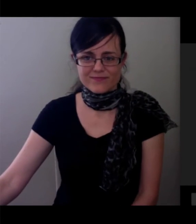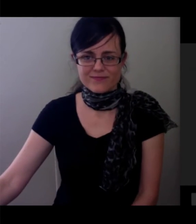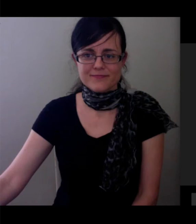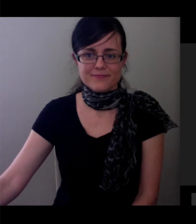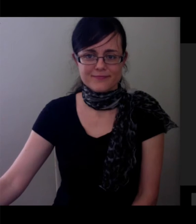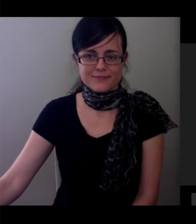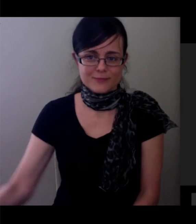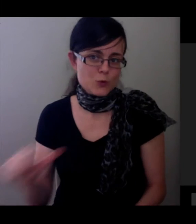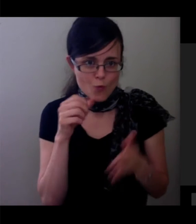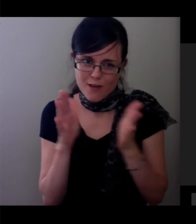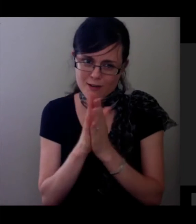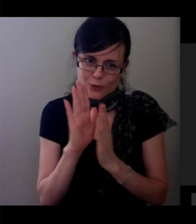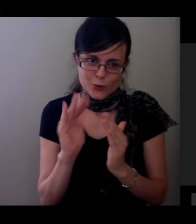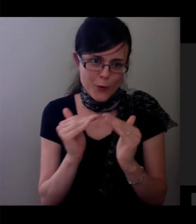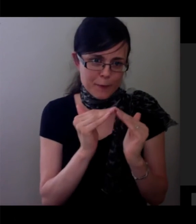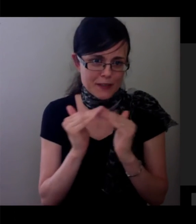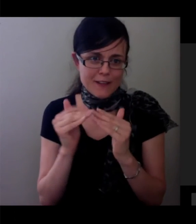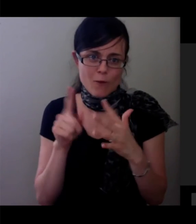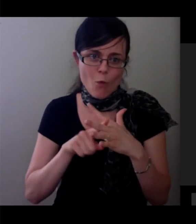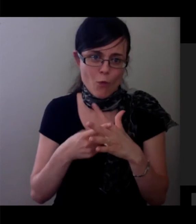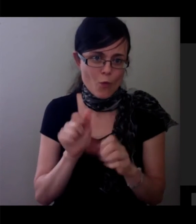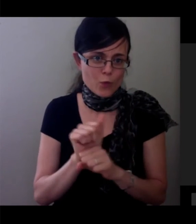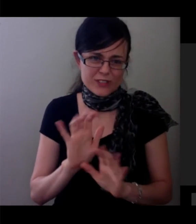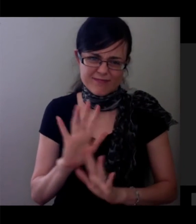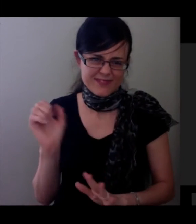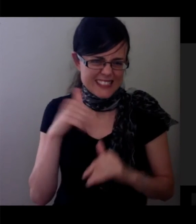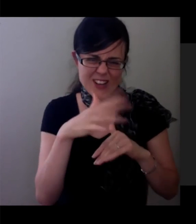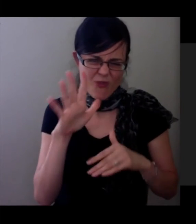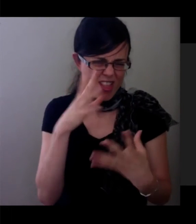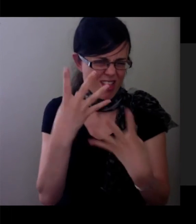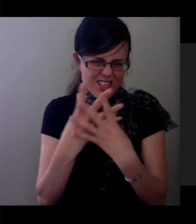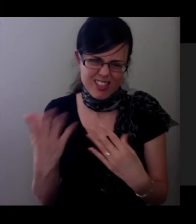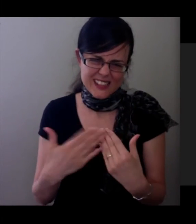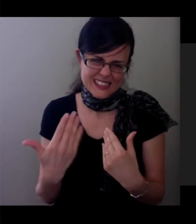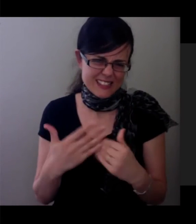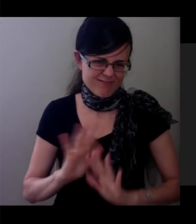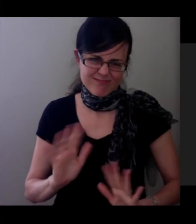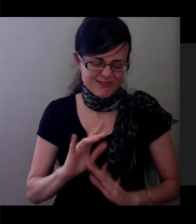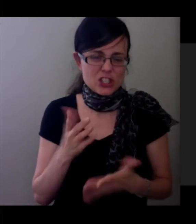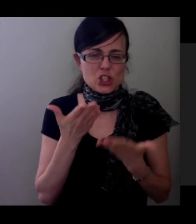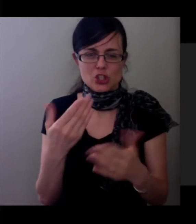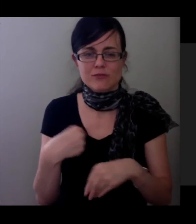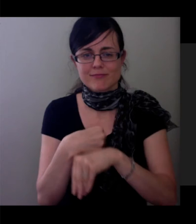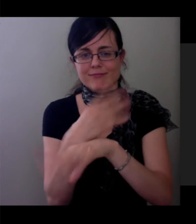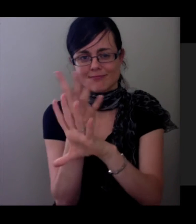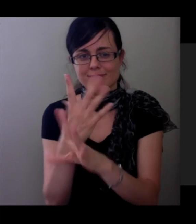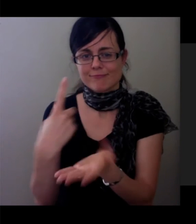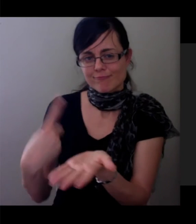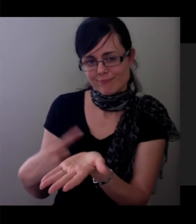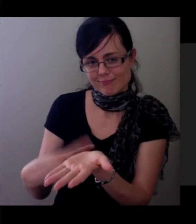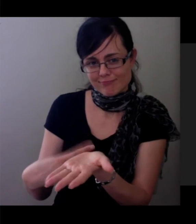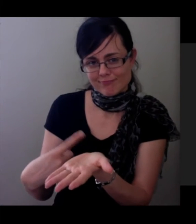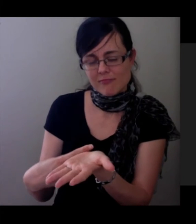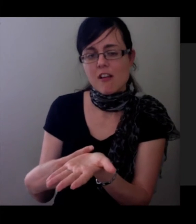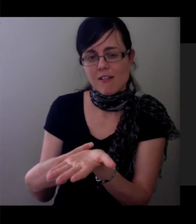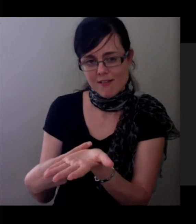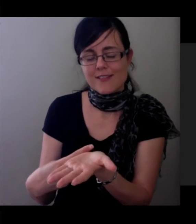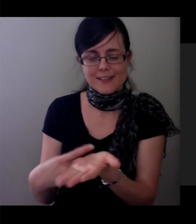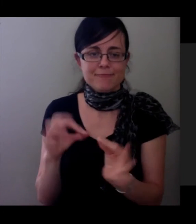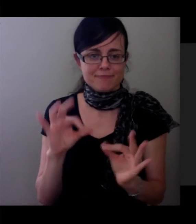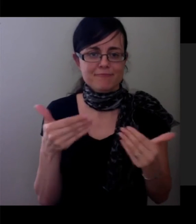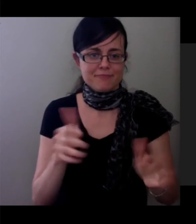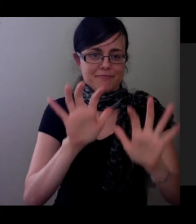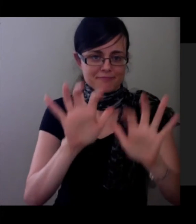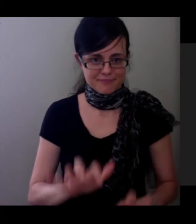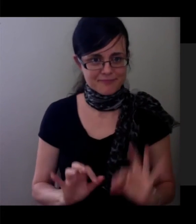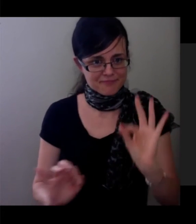and you can see where that information is online or another student's work. Make sure you do not copy another student's work. If you want